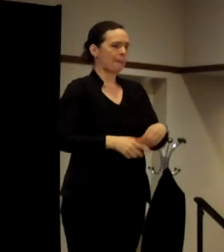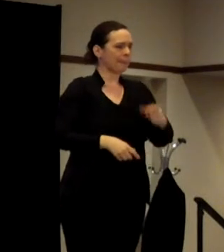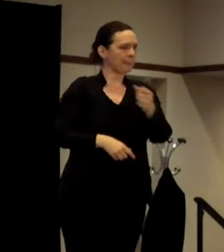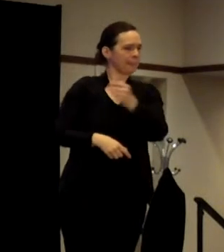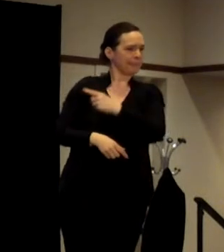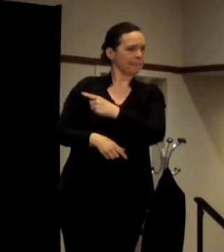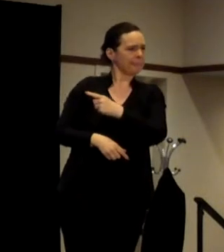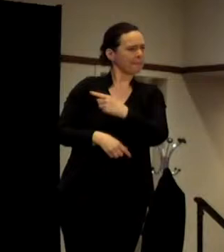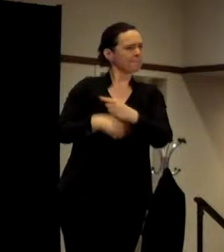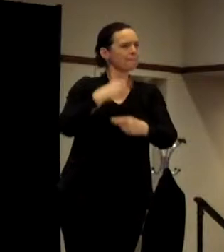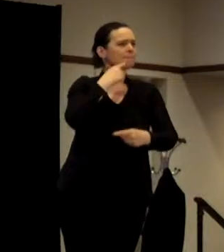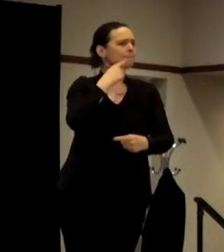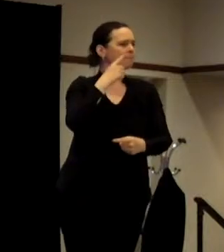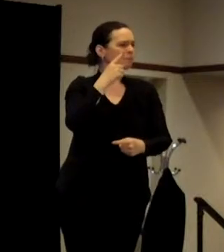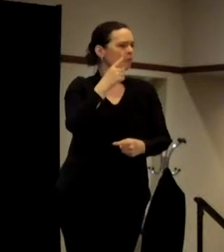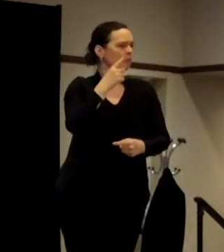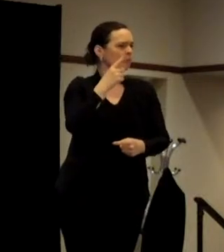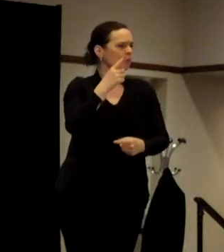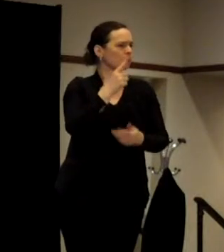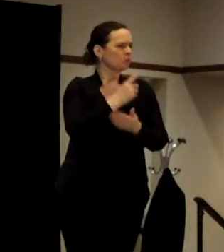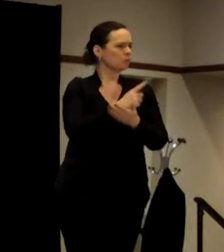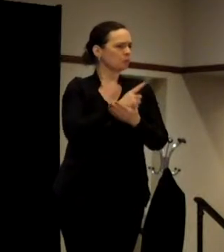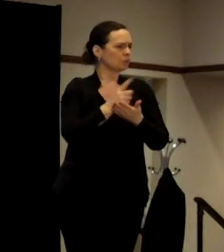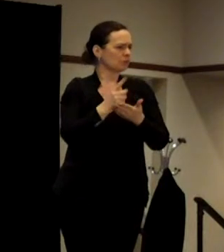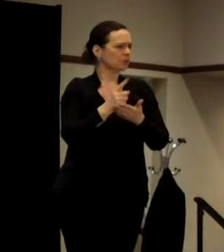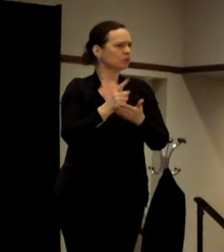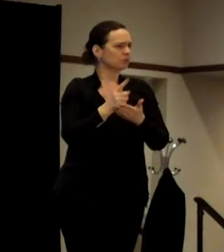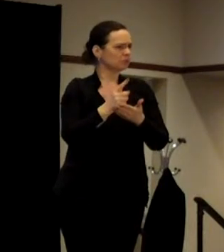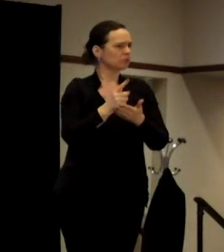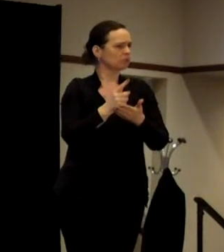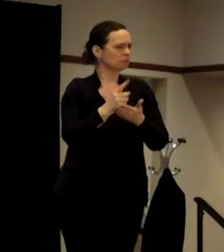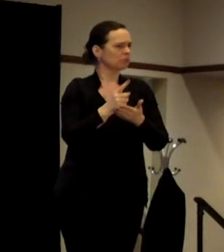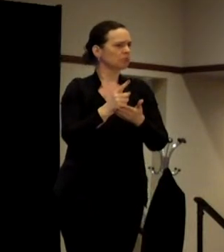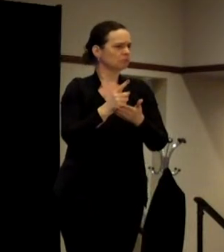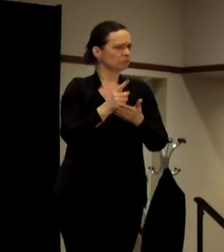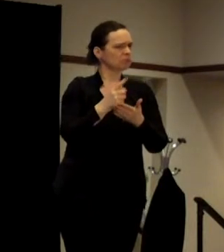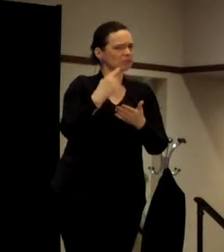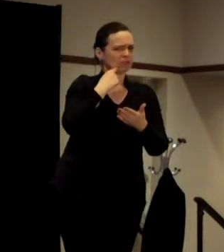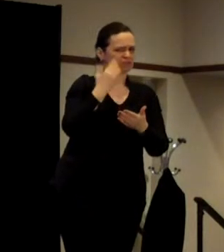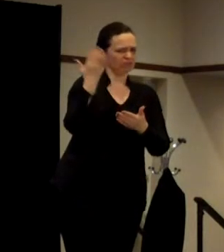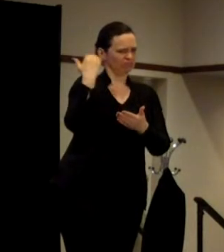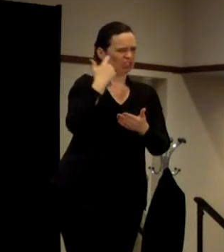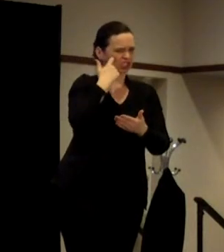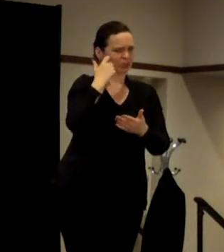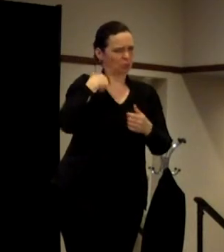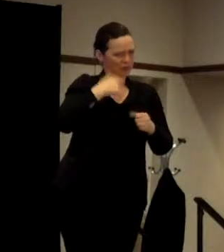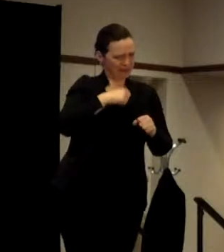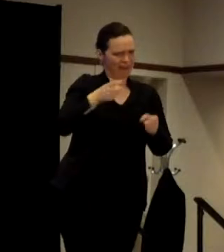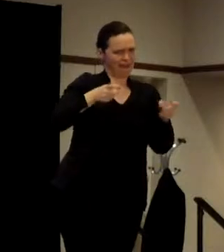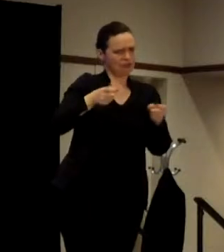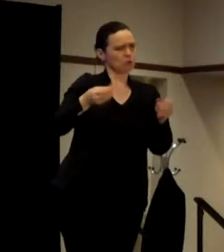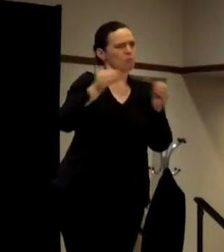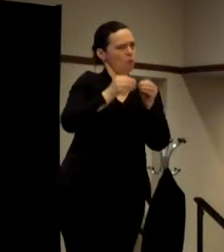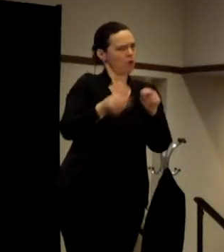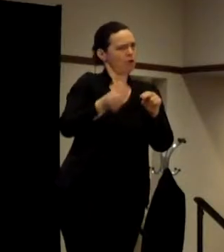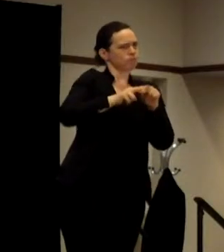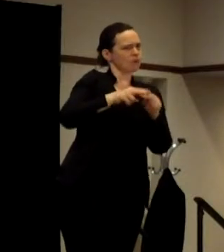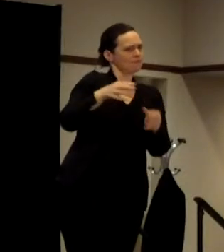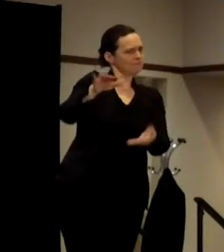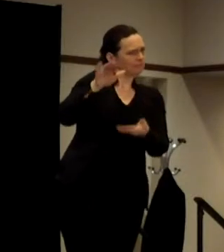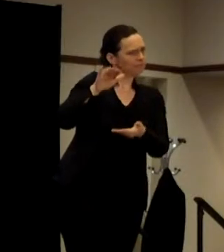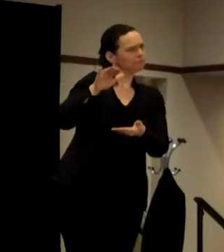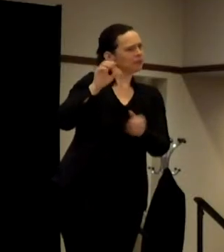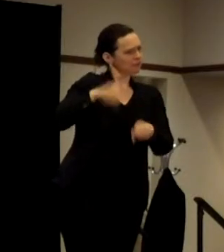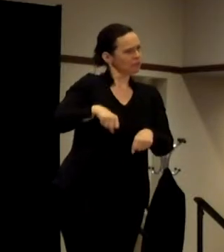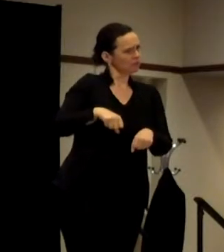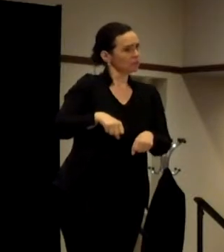Is it time to open up more eligibility to larger groups of people? I think so. I think it is. I think you can do two things. I think you